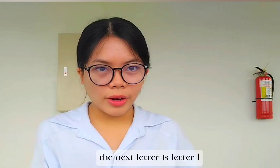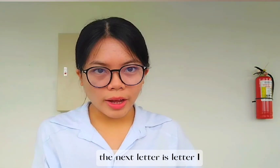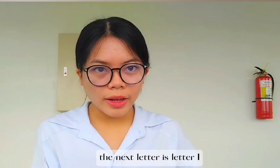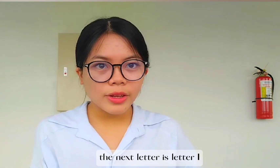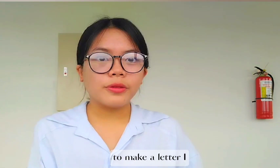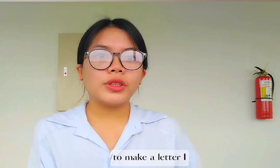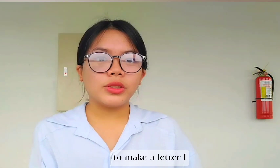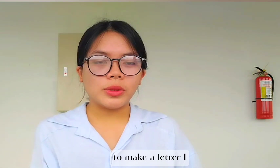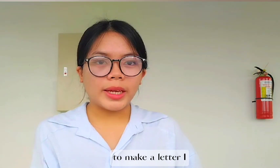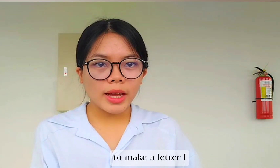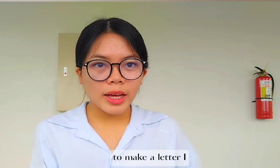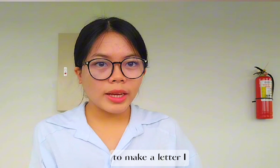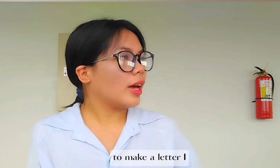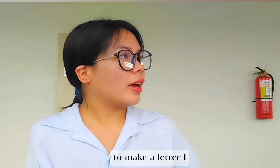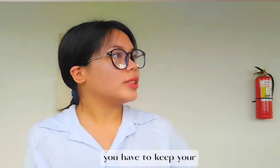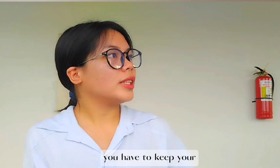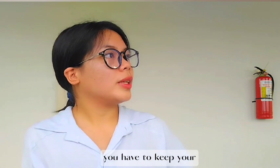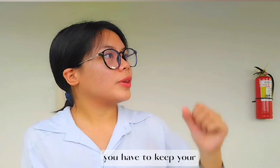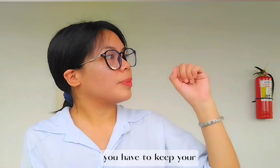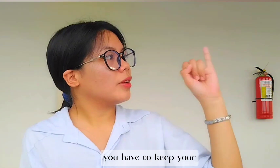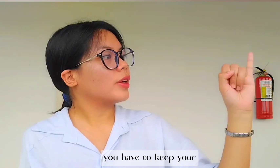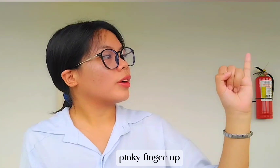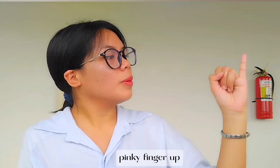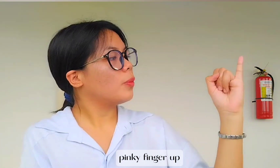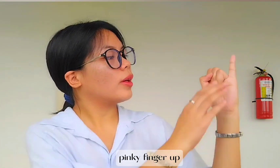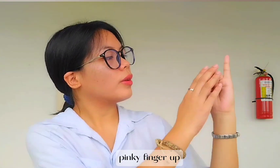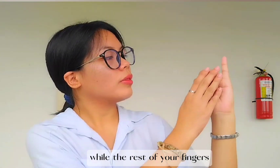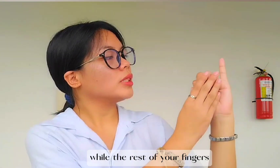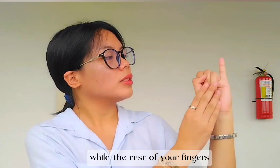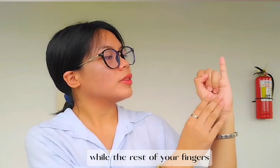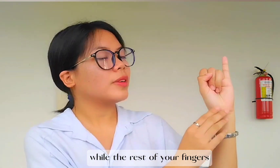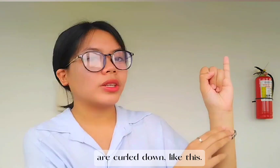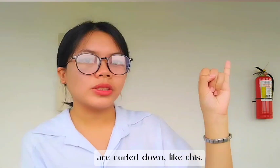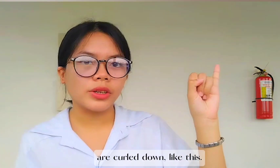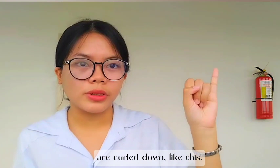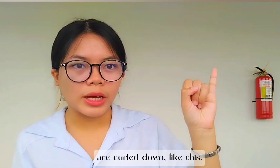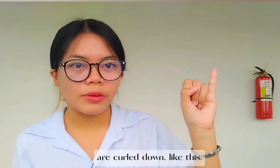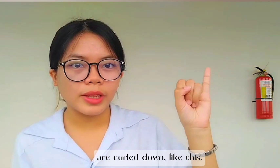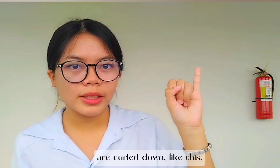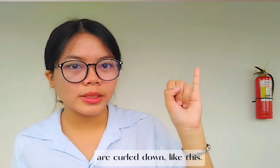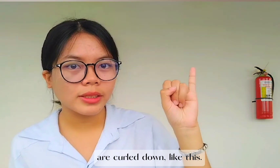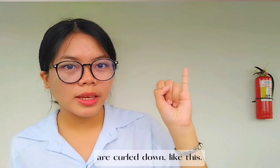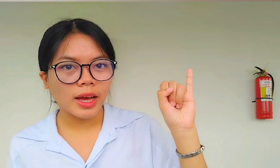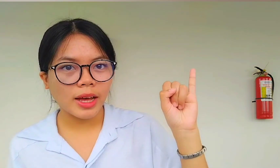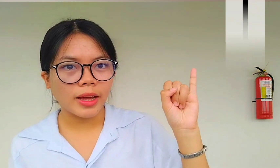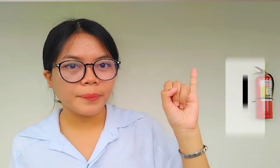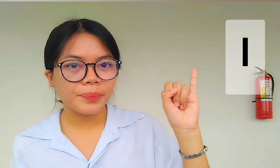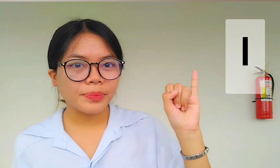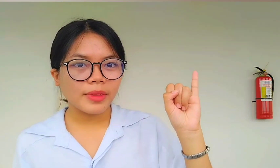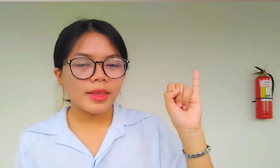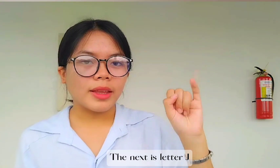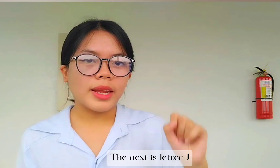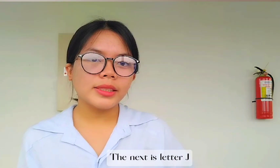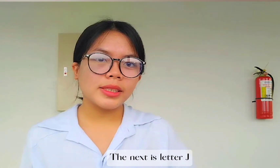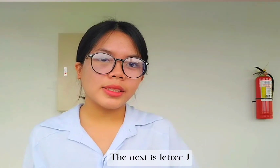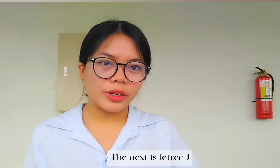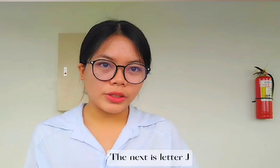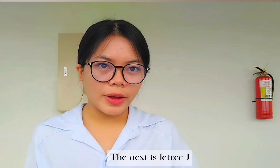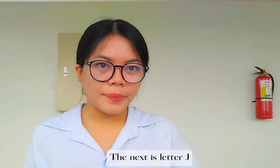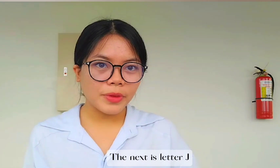I. For you to make an I, you have to keep your pinky finger up while the rest of your fingers are curled down like this. I. The next is letter J.